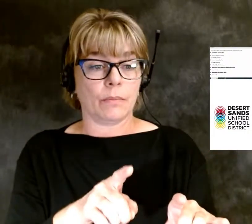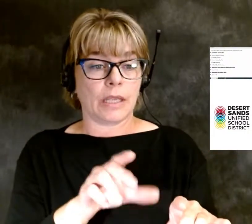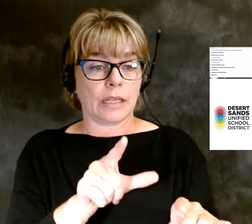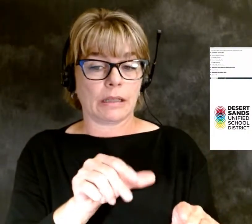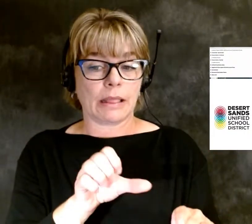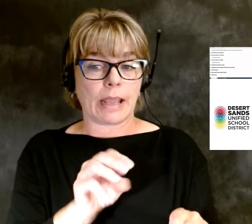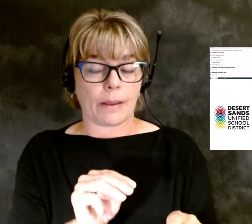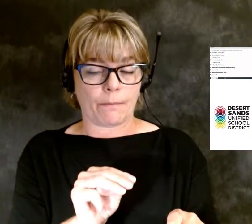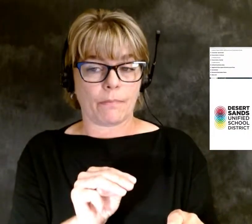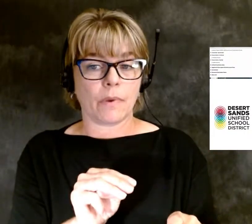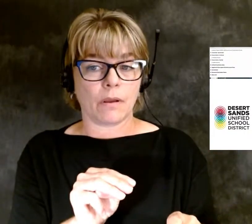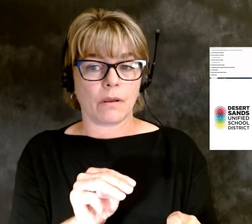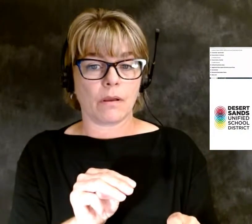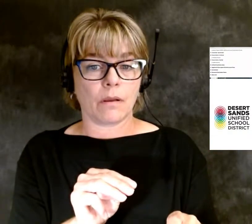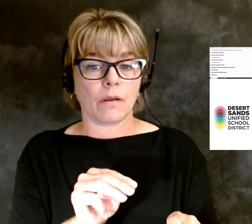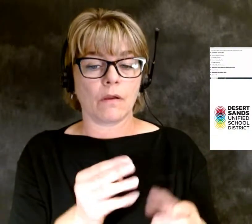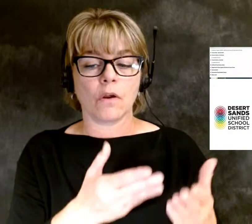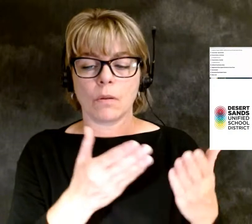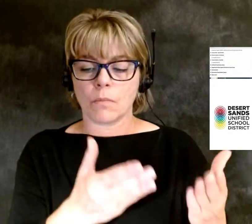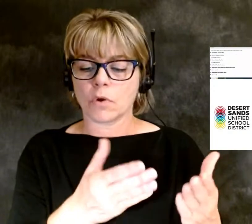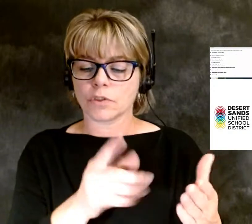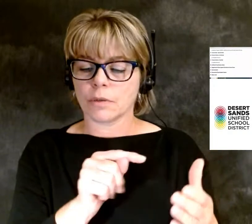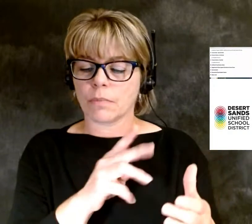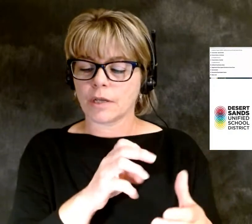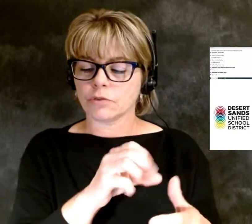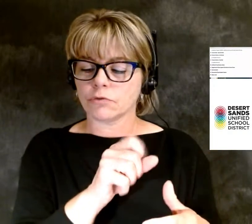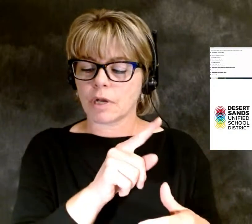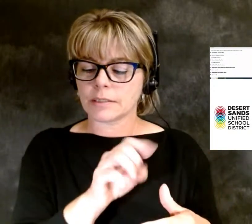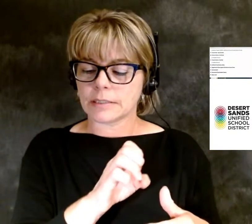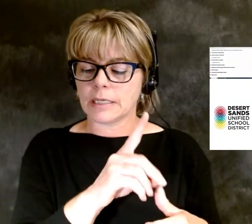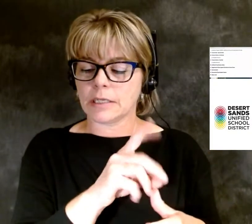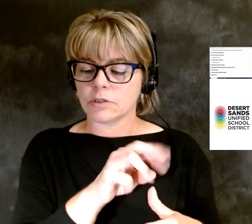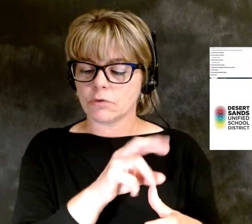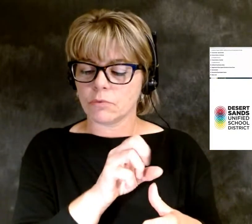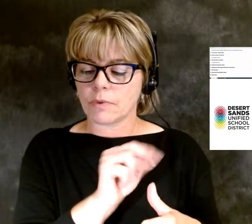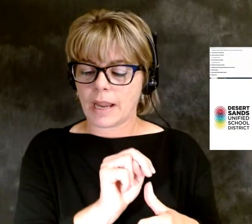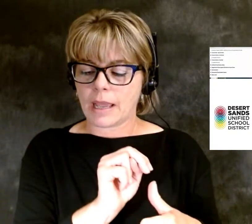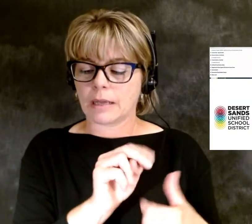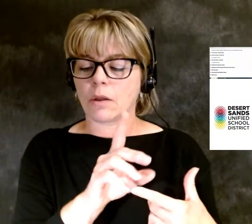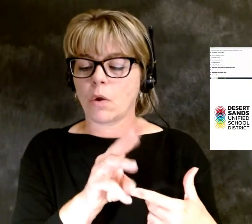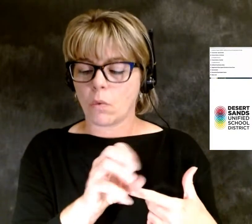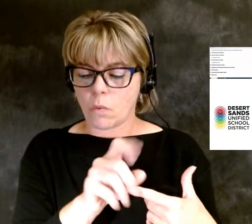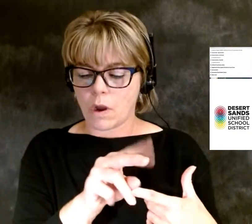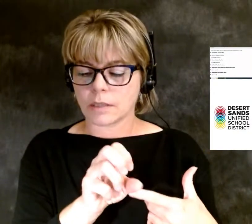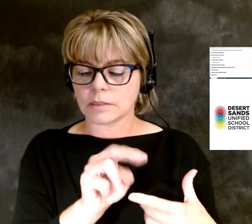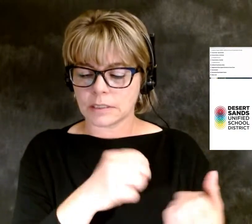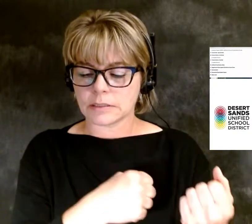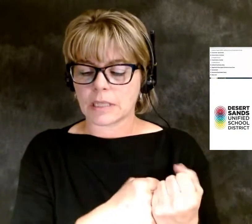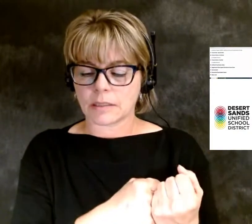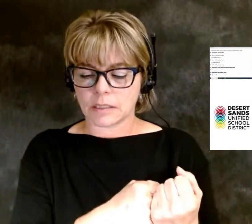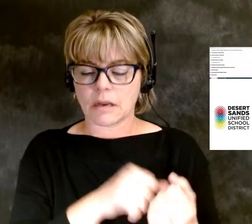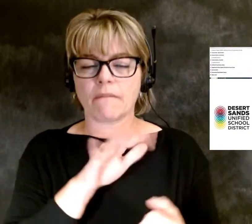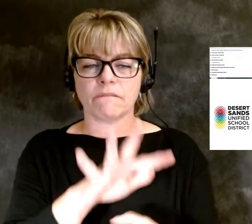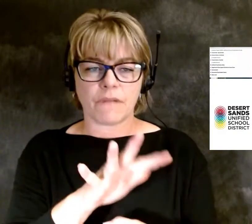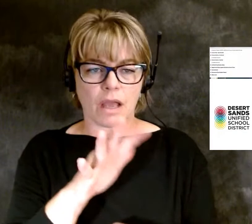21-L-012 on a motion made by Trustee Duran, seconded by Trustee Dr. Watson. The motion carried 5-0.